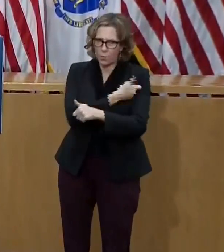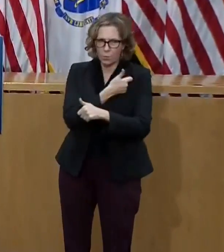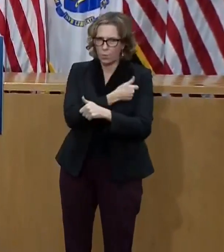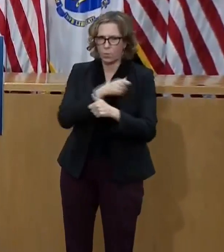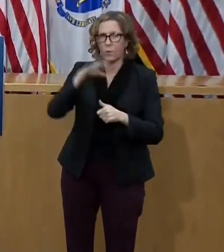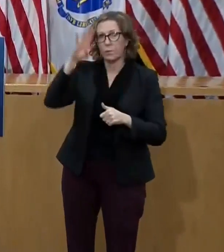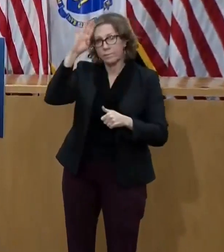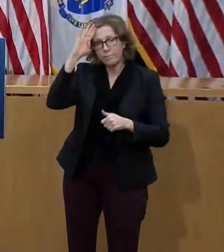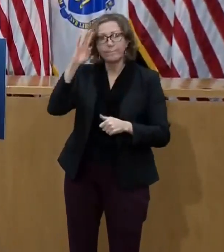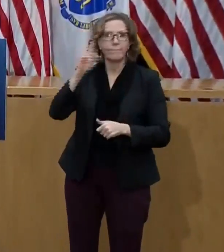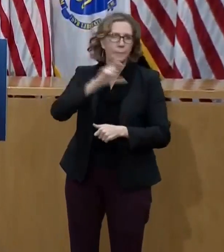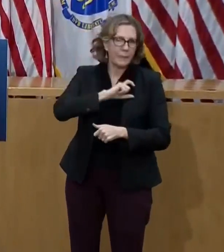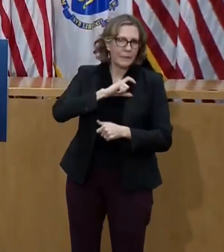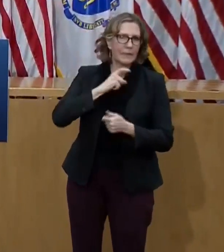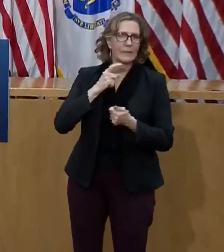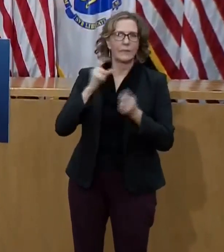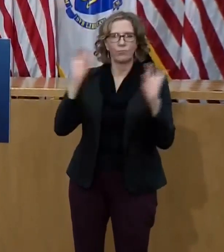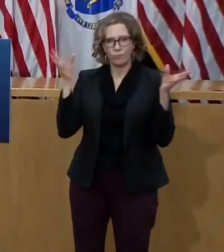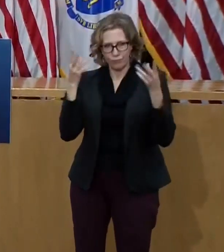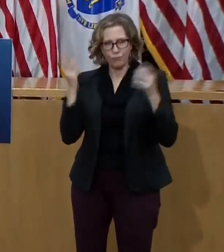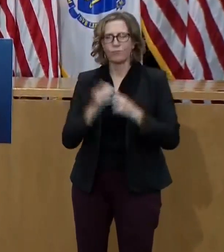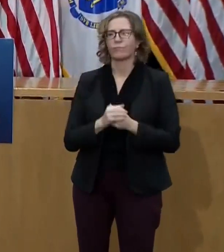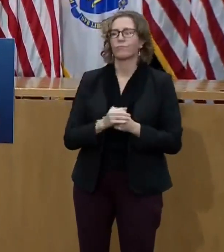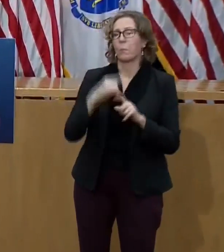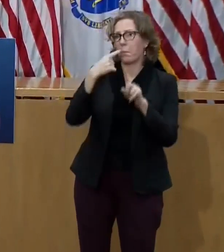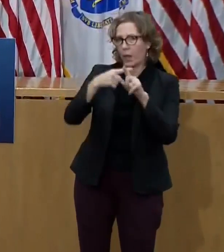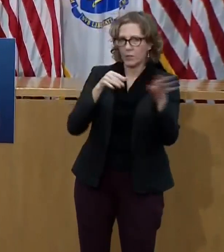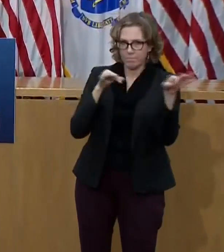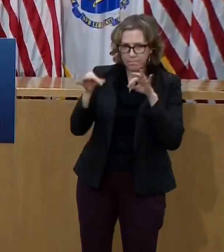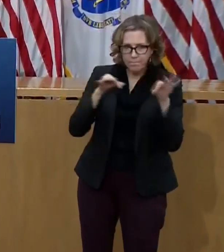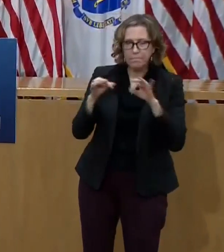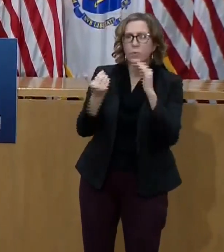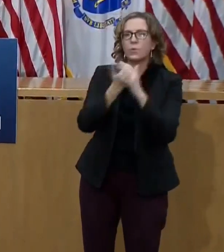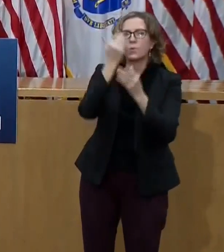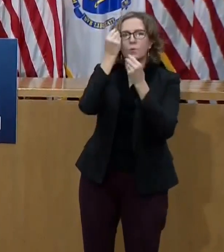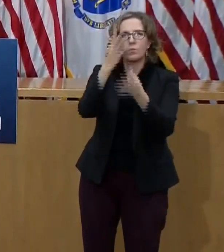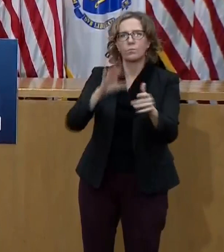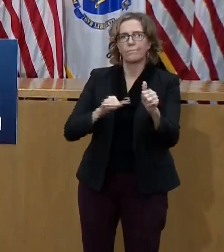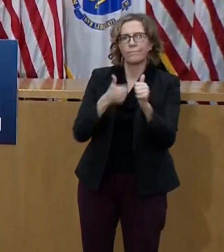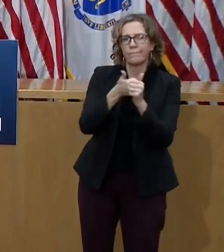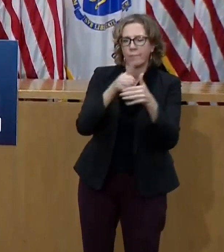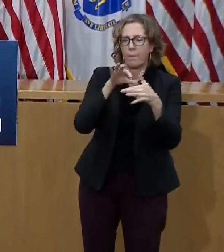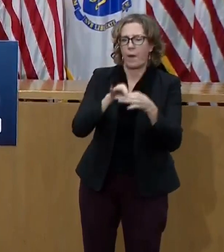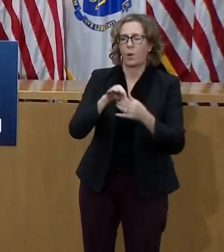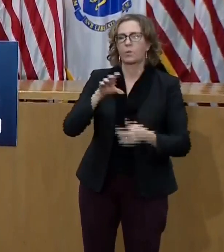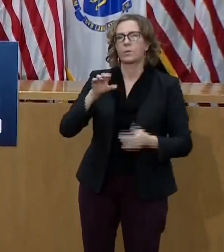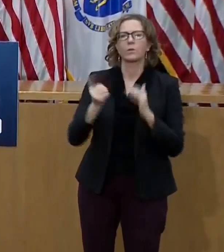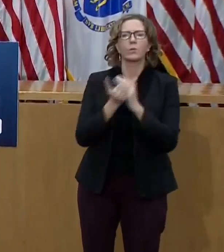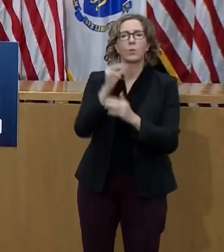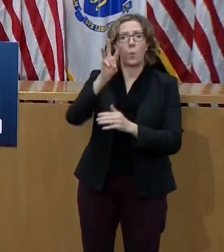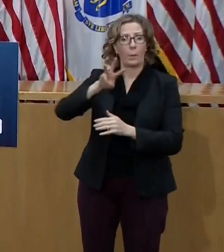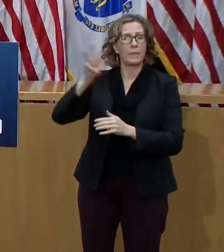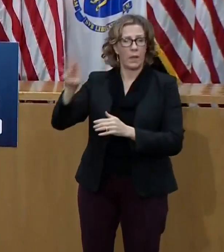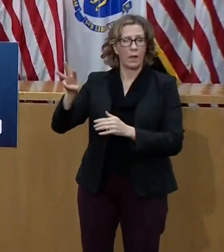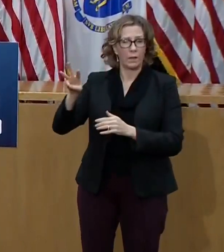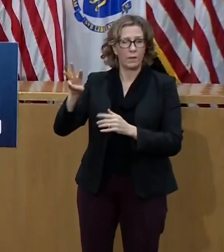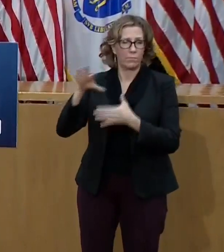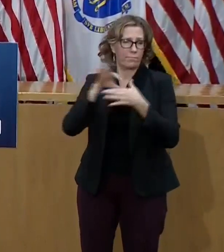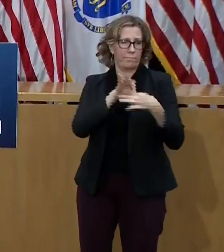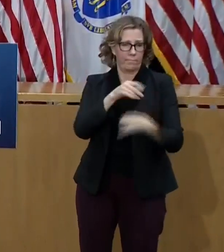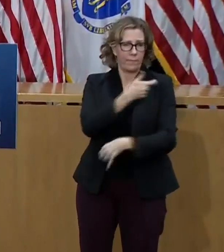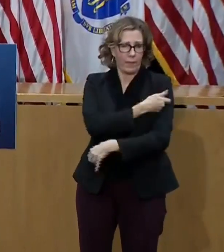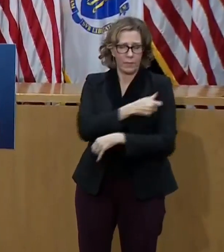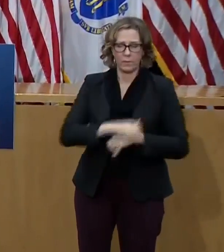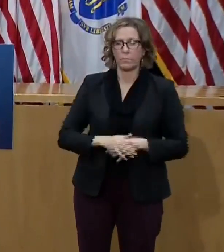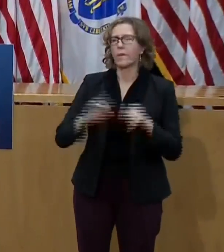interactive dashboard around the public health data. But first I want to just give a quick update on the current COVID numbers. Yesterday,